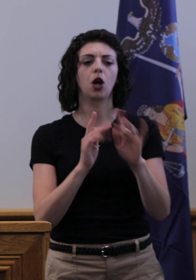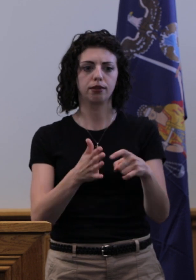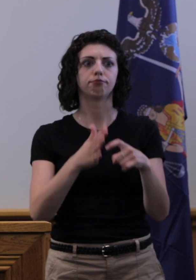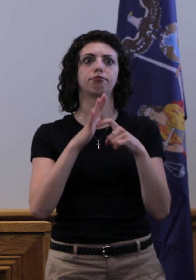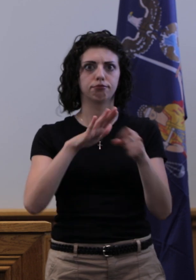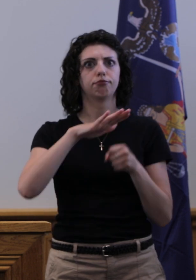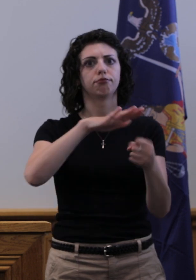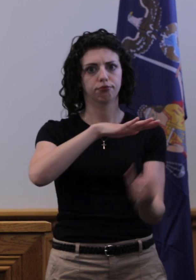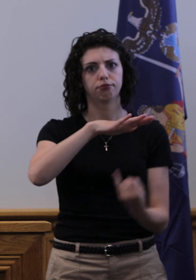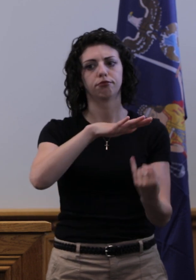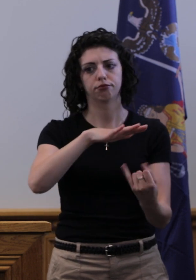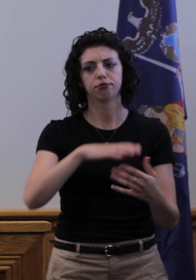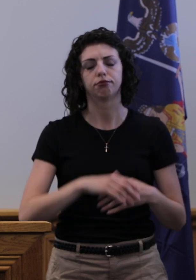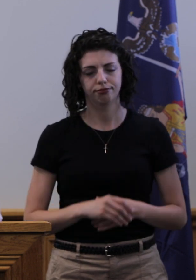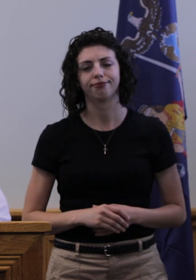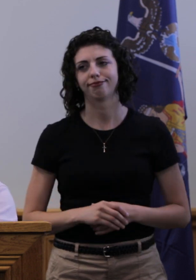isolation or quarantine.